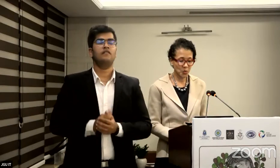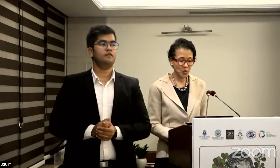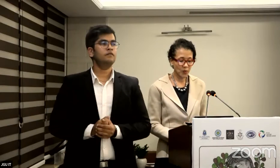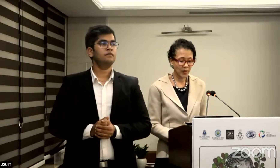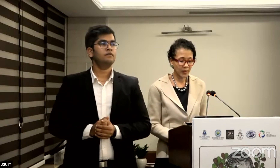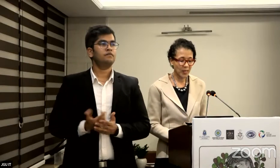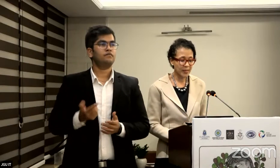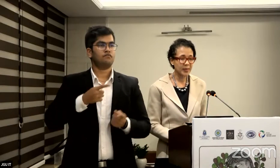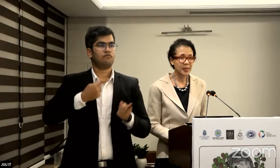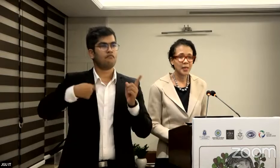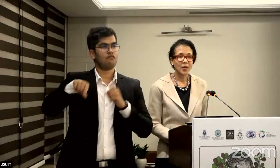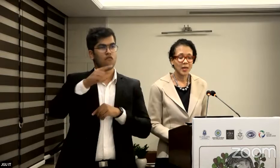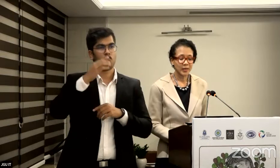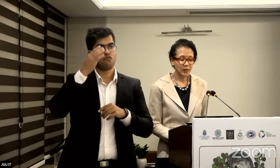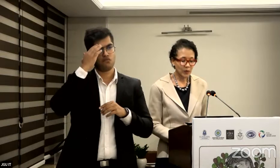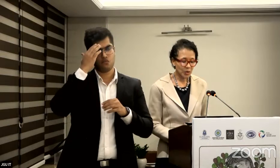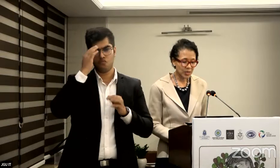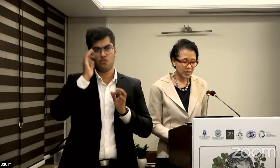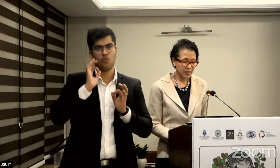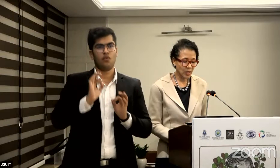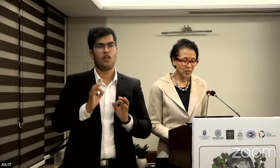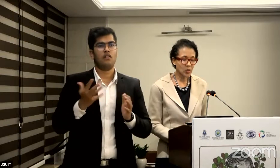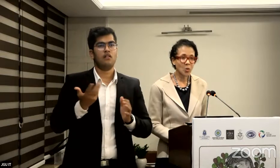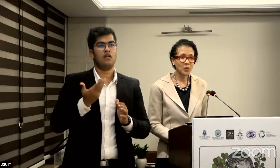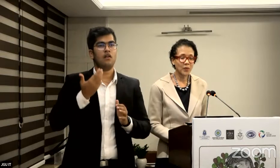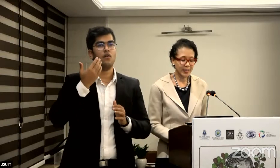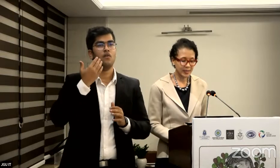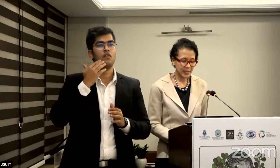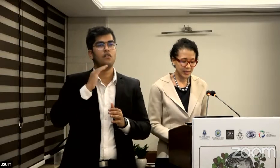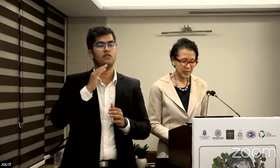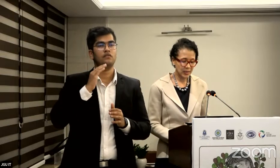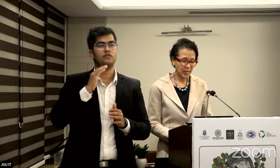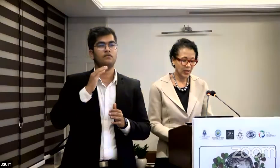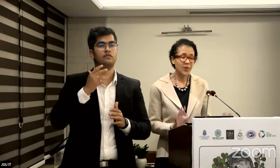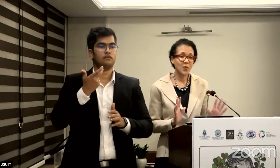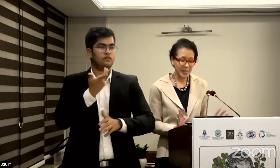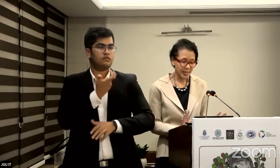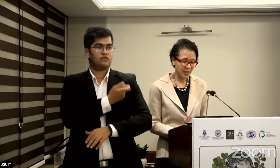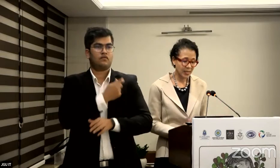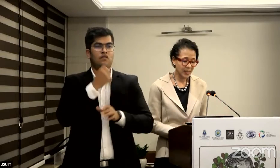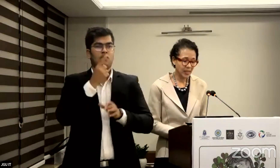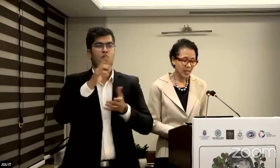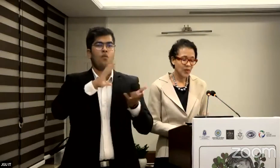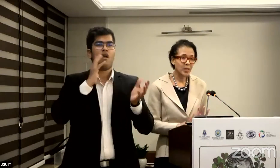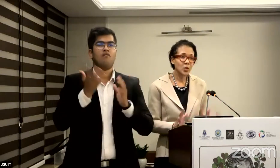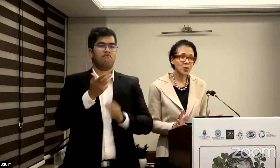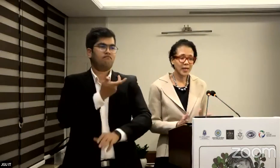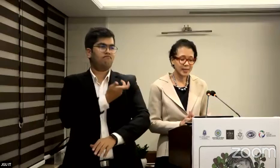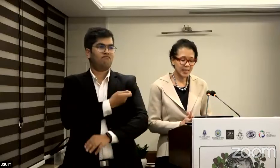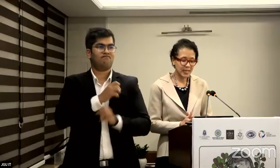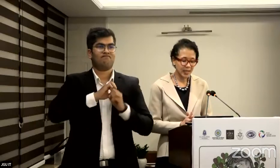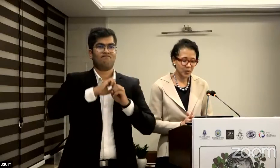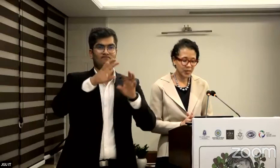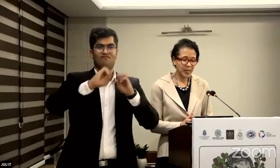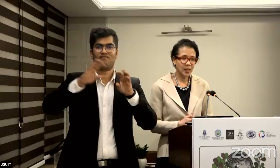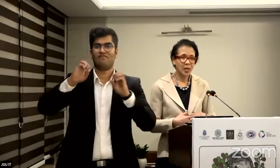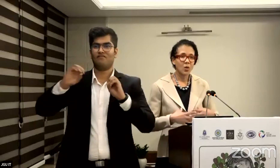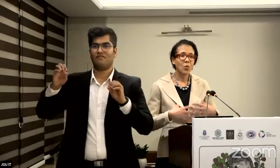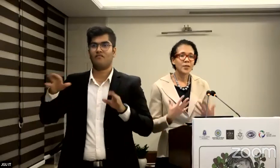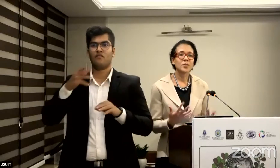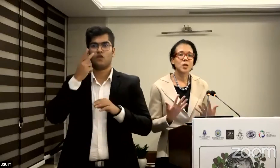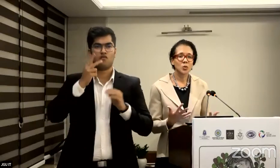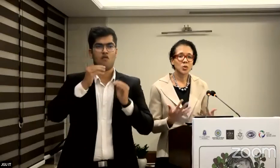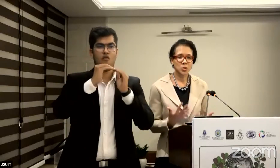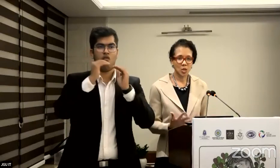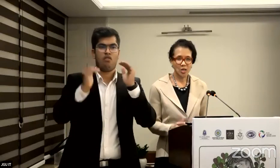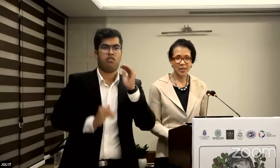this room know very well, that in the first year on global vaccine of the pandemic, that global vaccine inequity